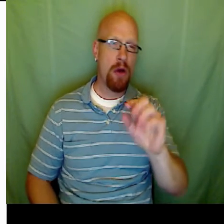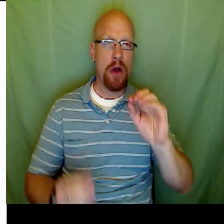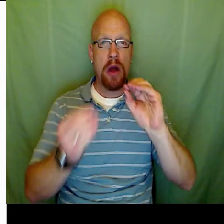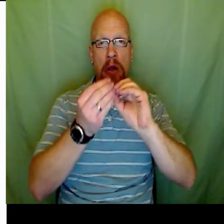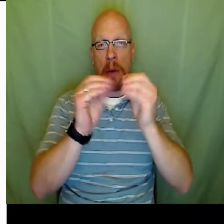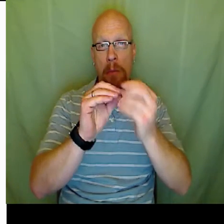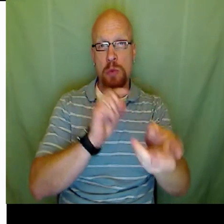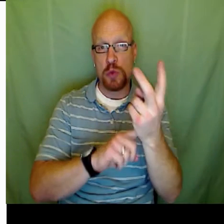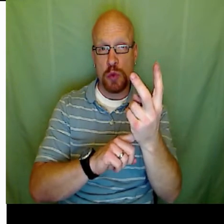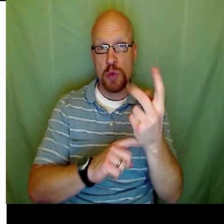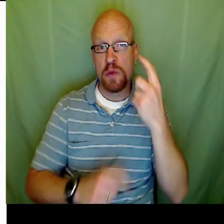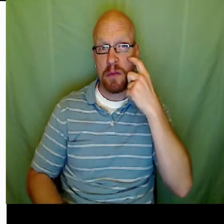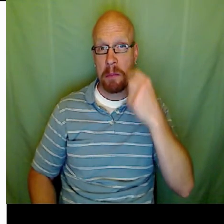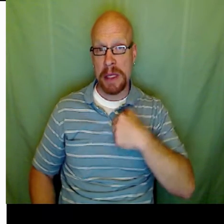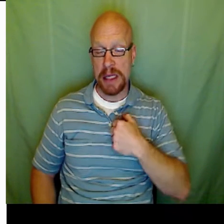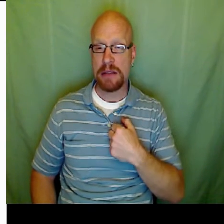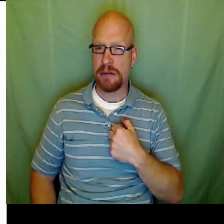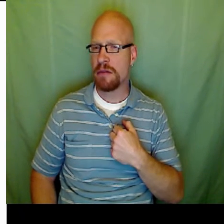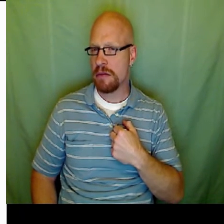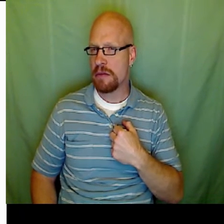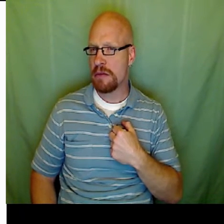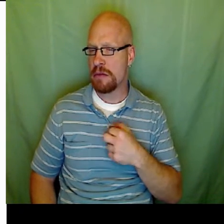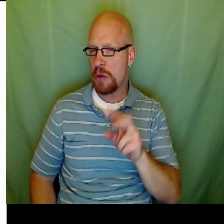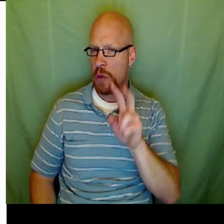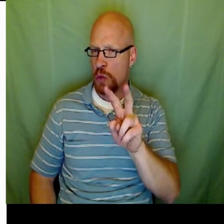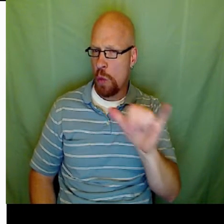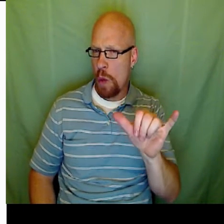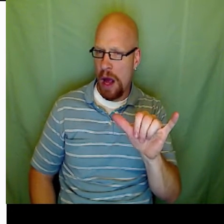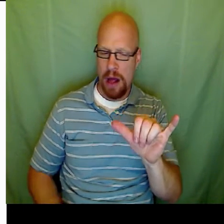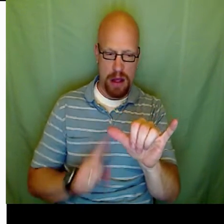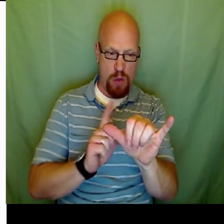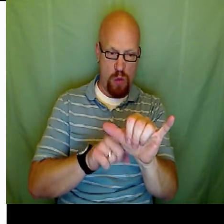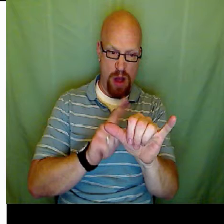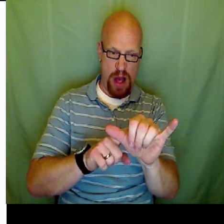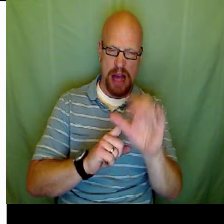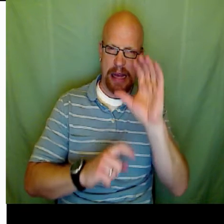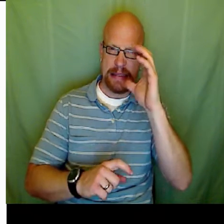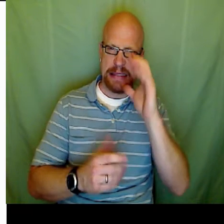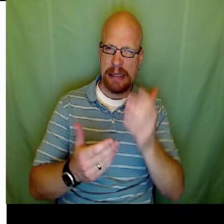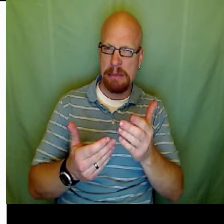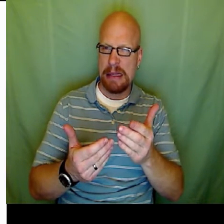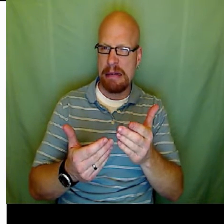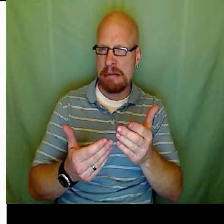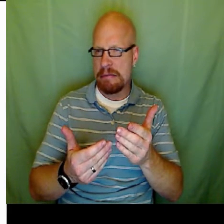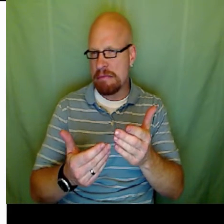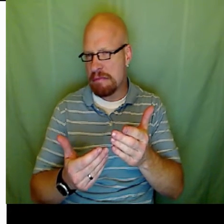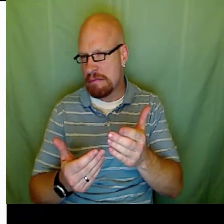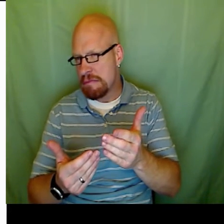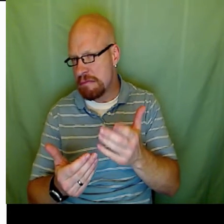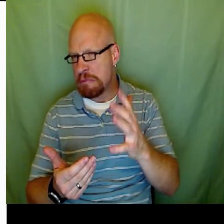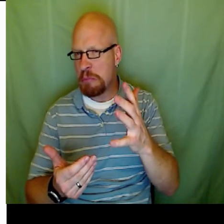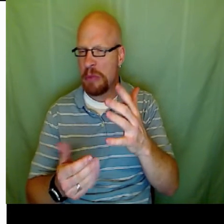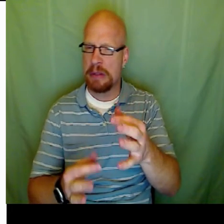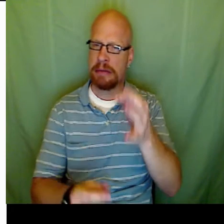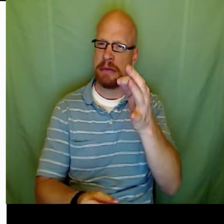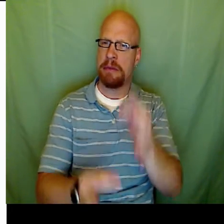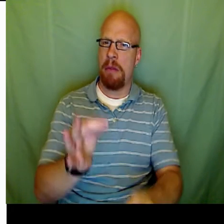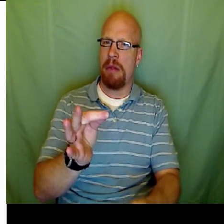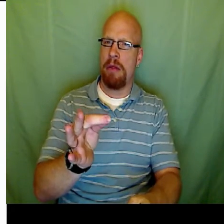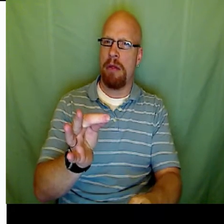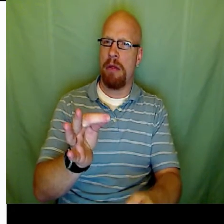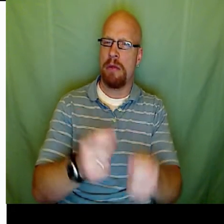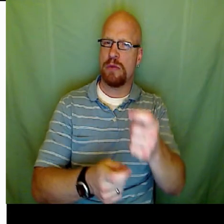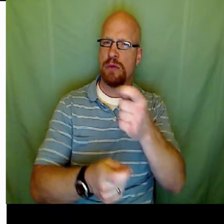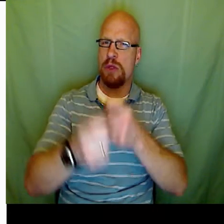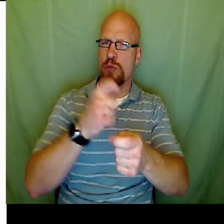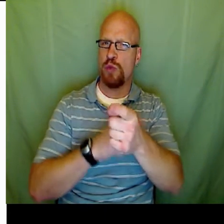easier. I'm looking at number 2 here. We have negative 4x plus 2y equals 3. I think the